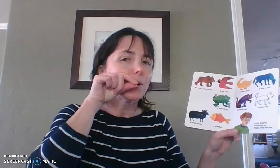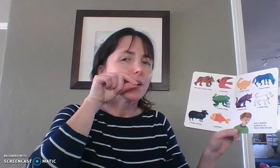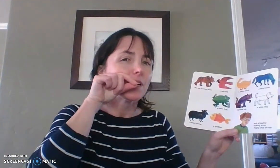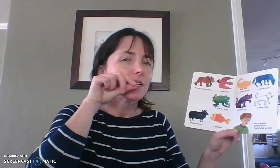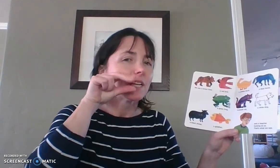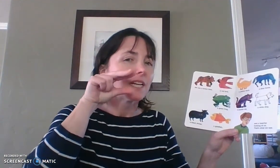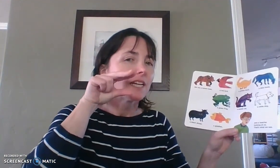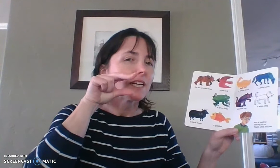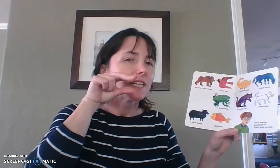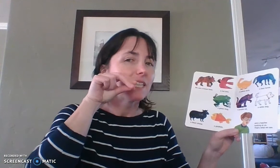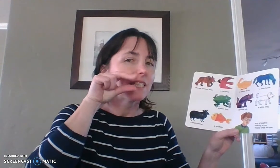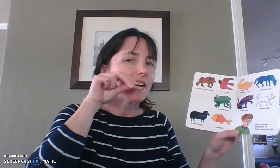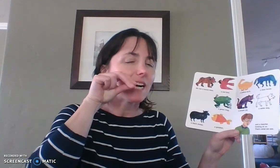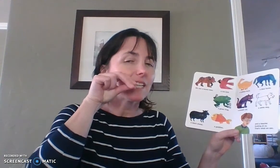bird, duck,